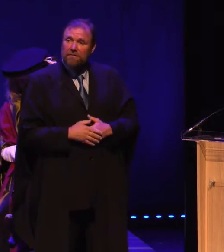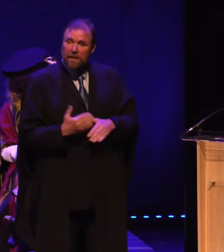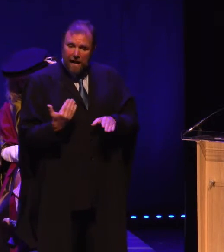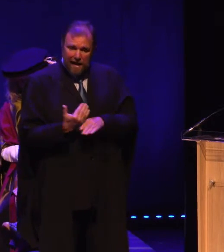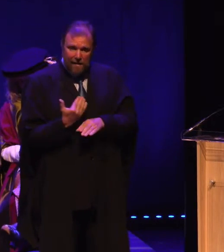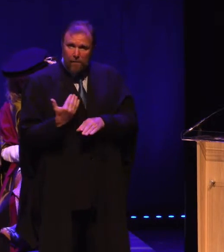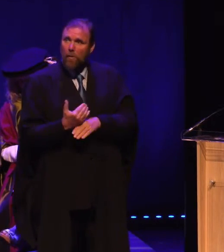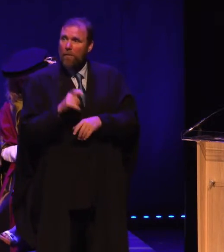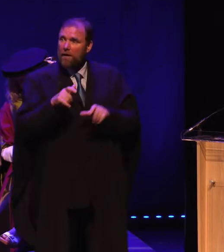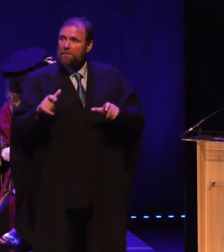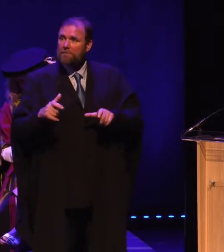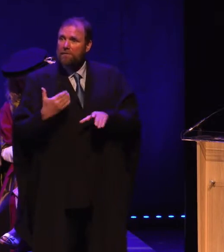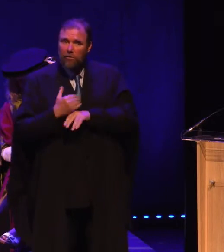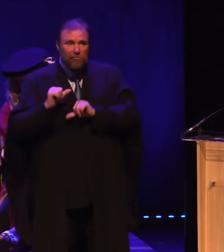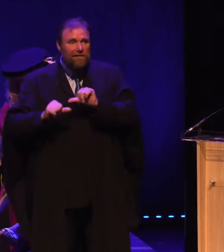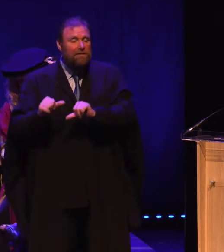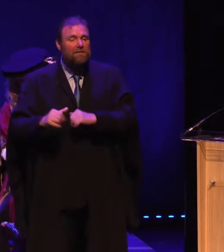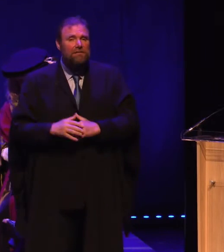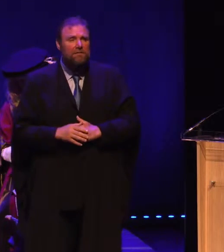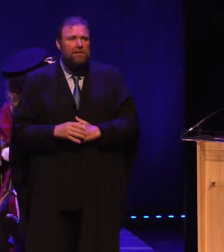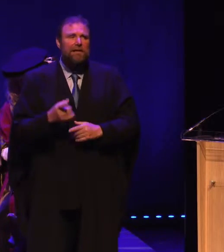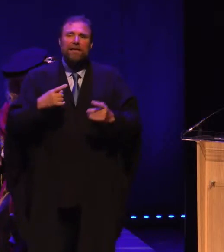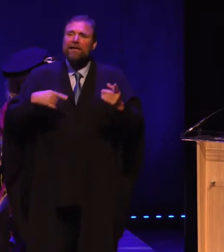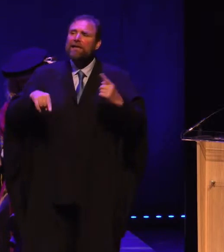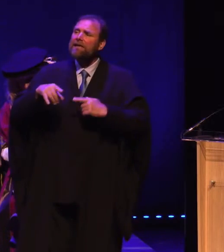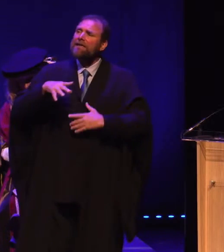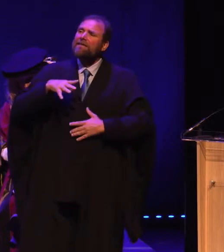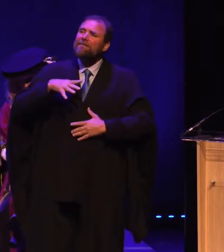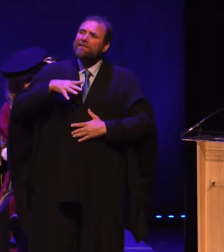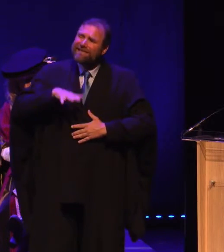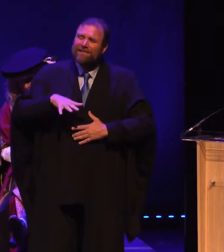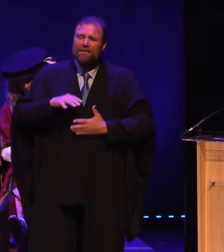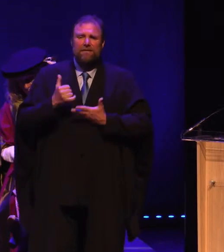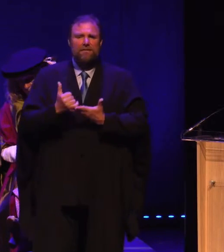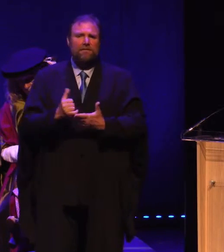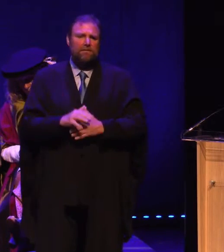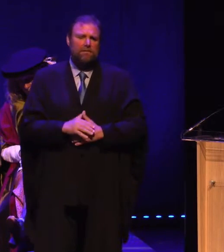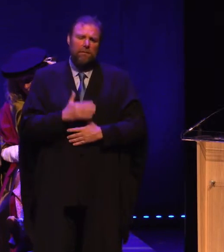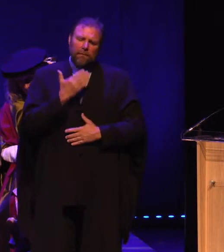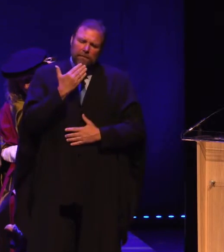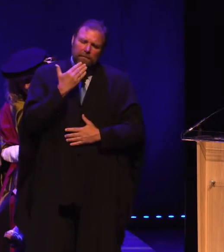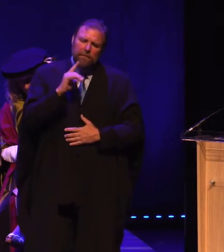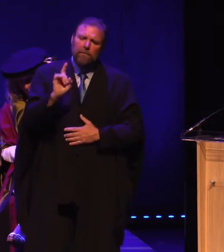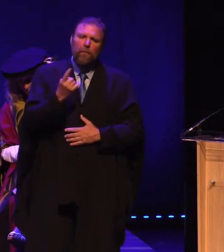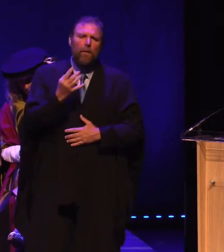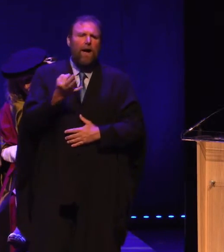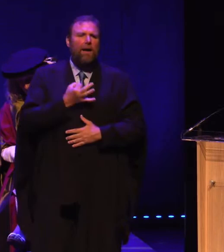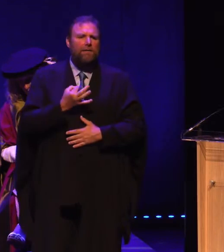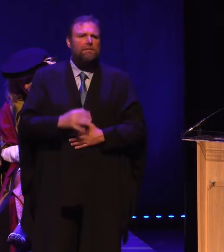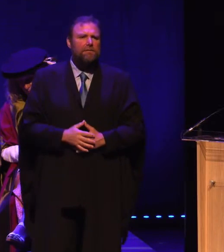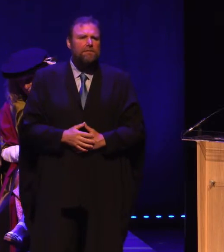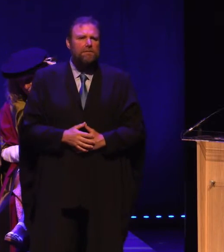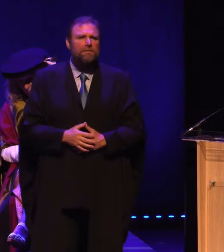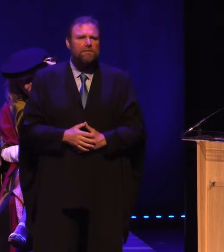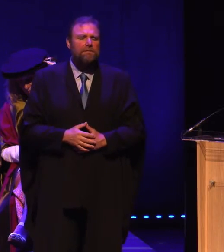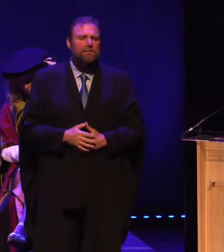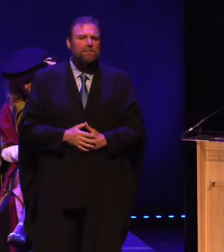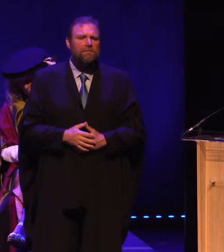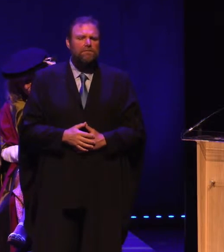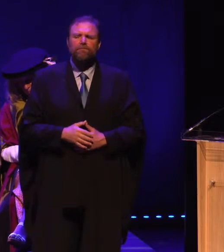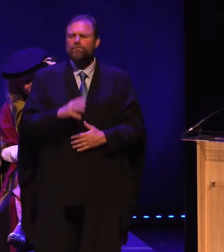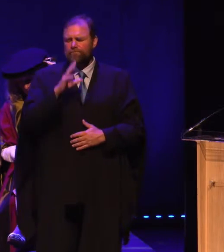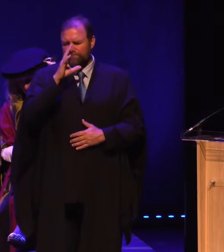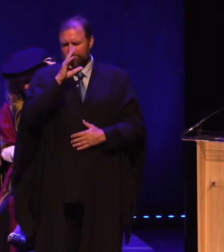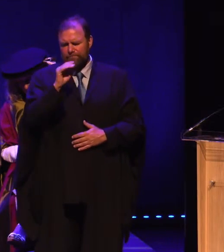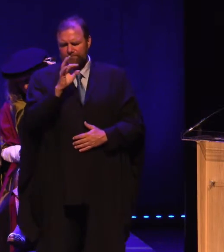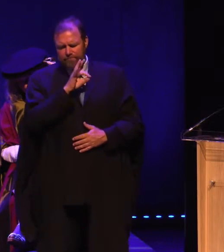careers, and if you need any assistance, please come and ask. Can I make a plea